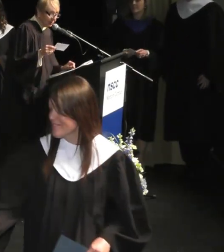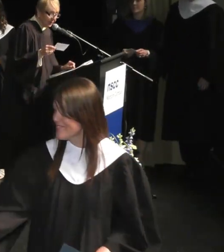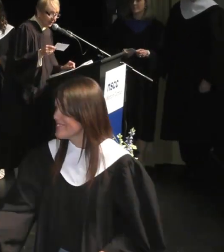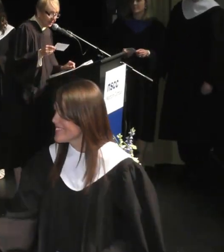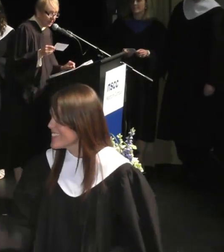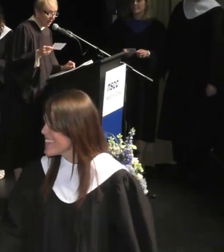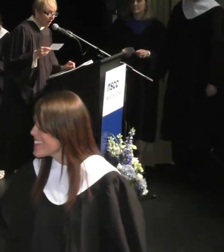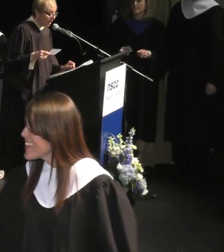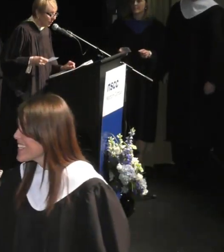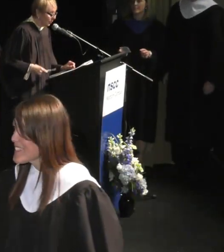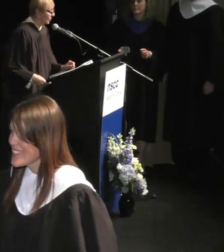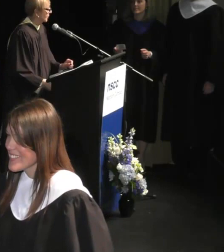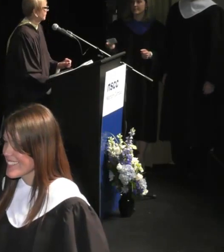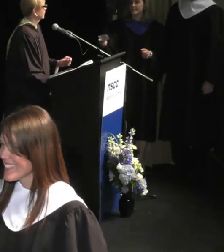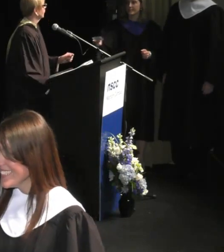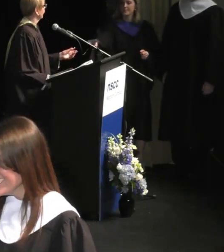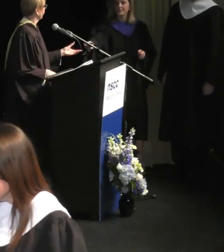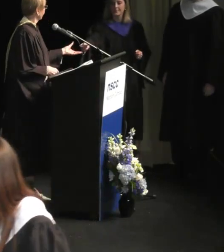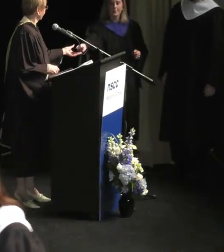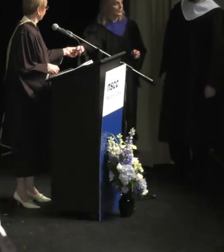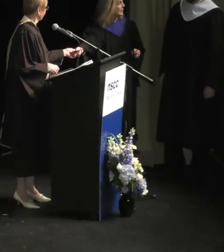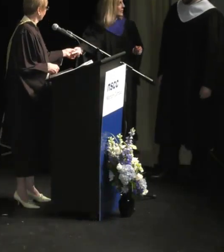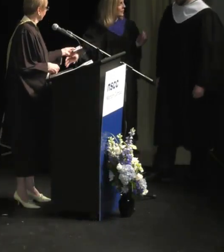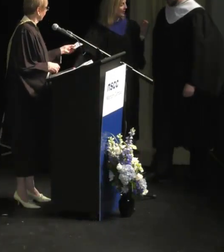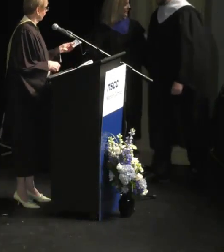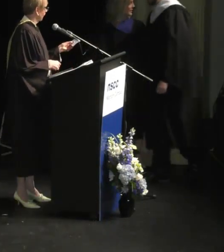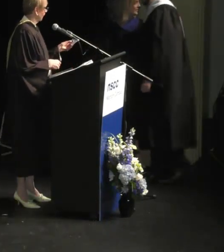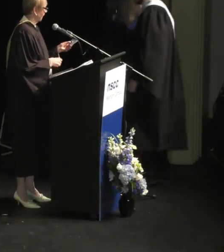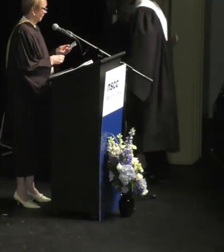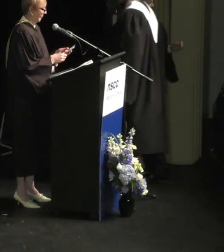Krista Smits, honors.